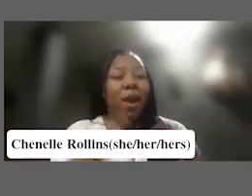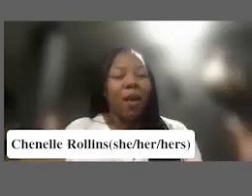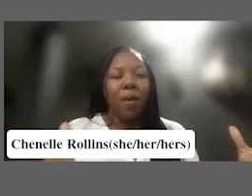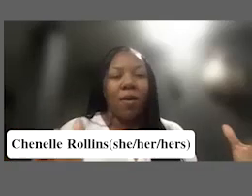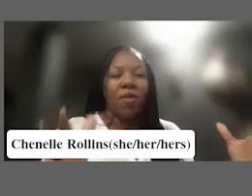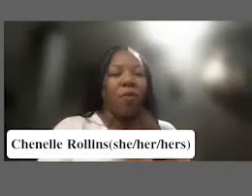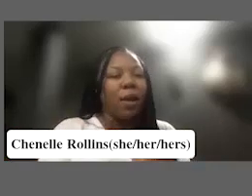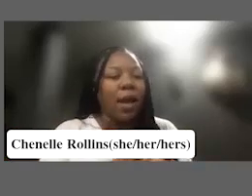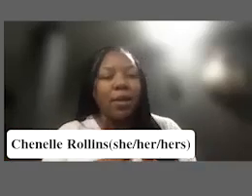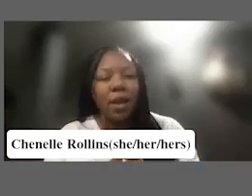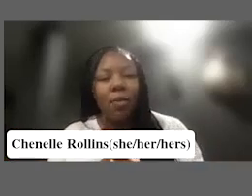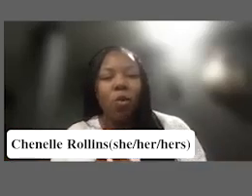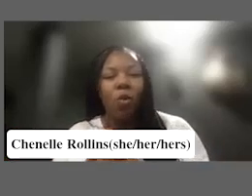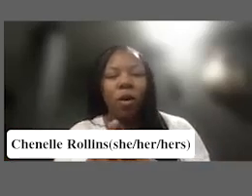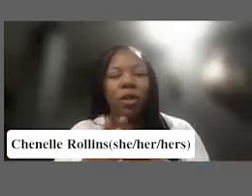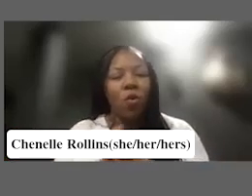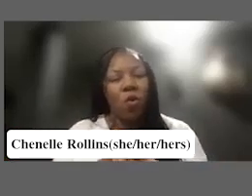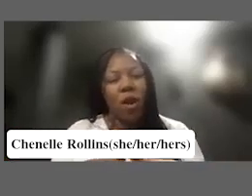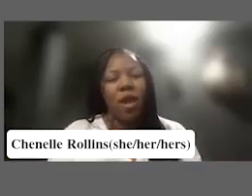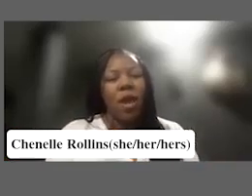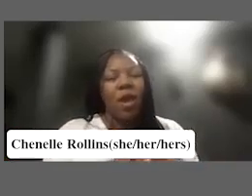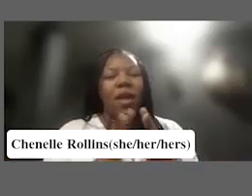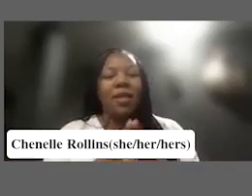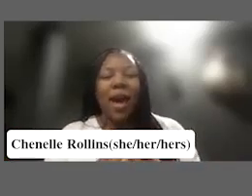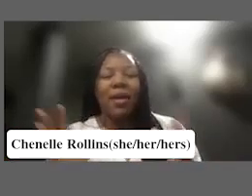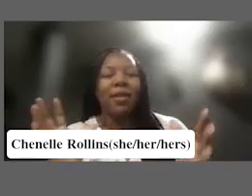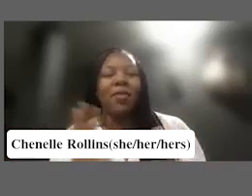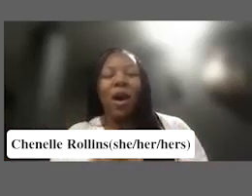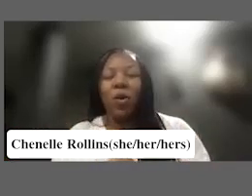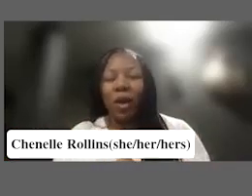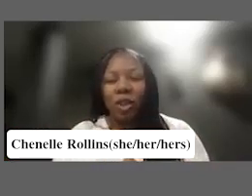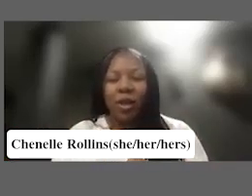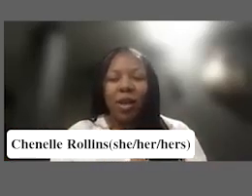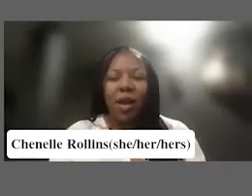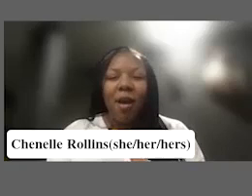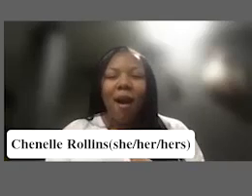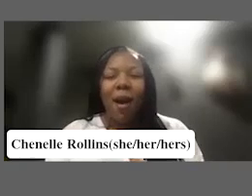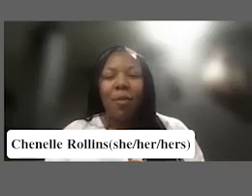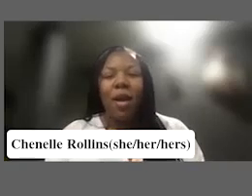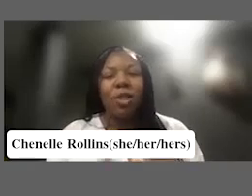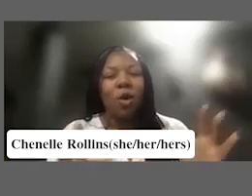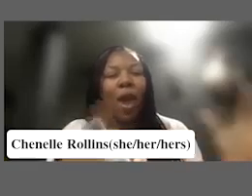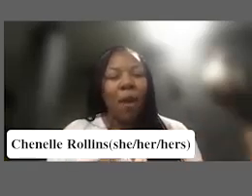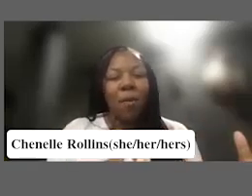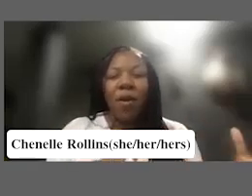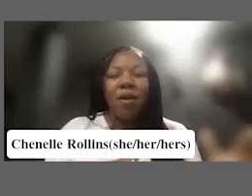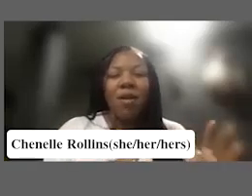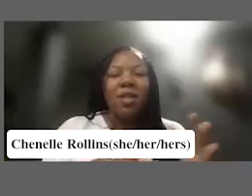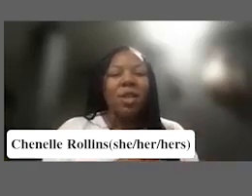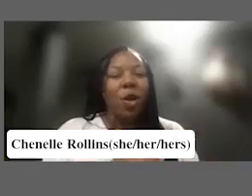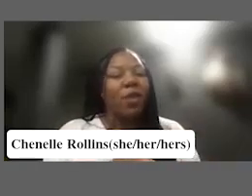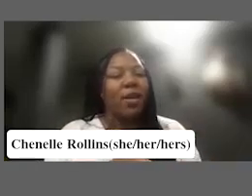the makeup of the Frontline team who worked on Inatai's evaluation. And so